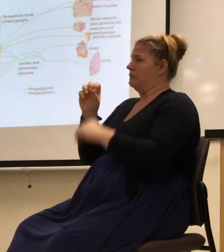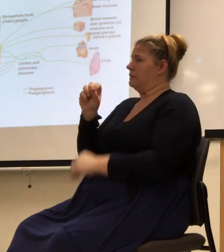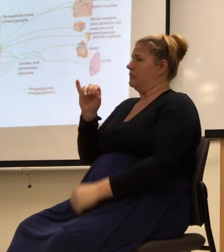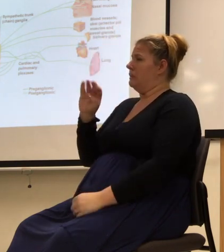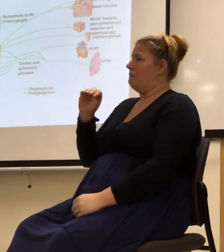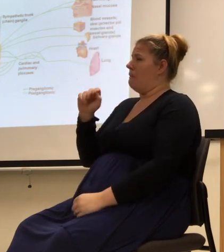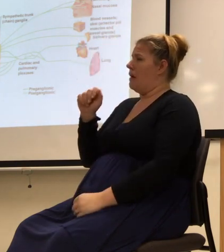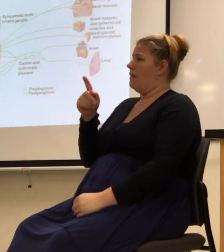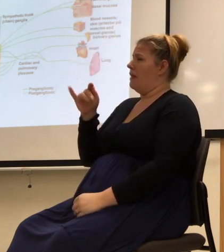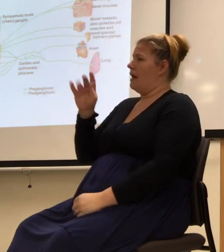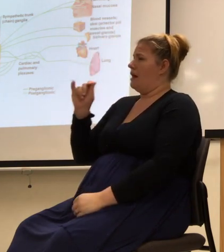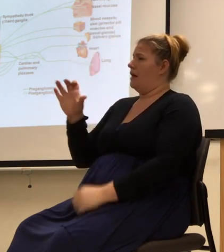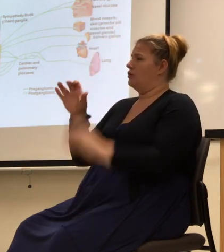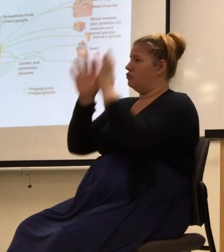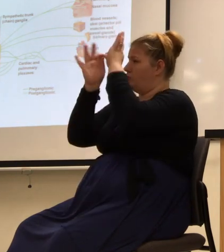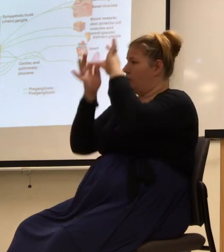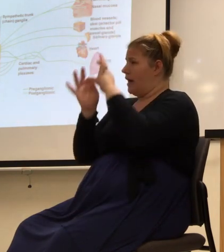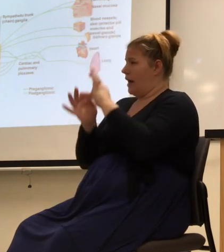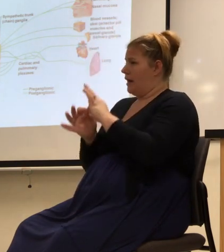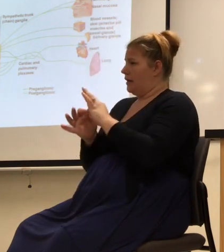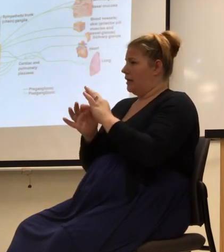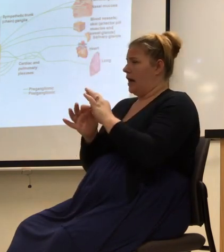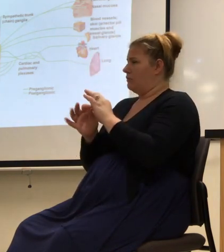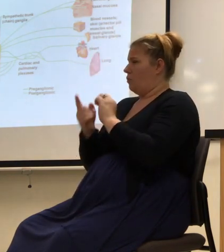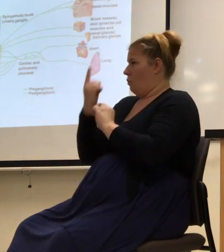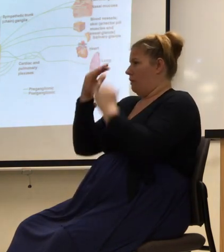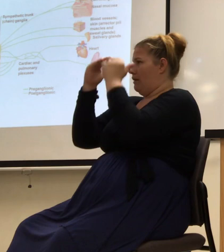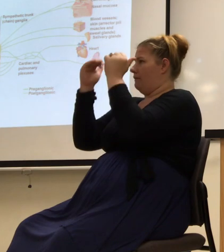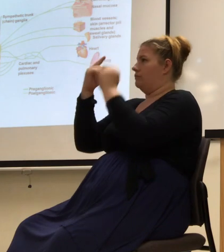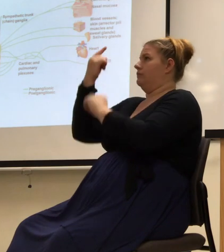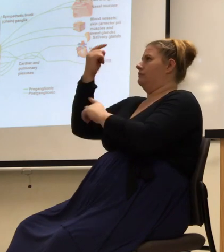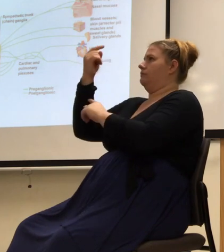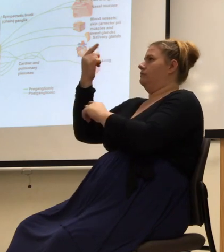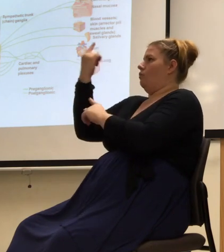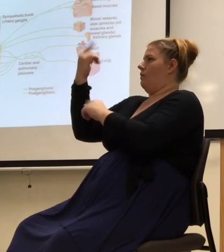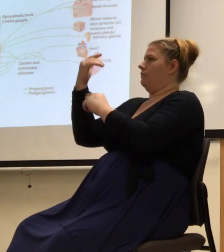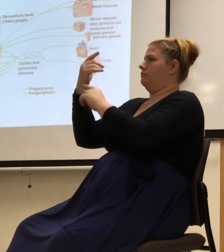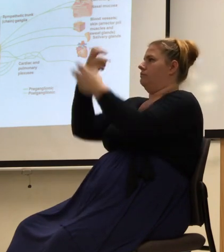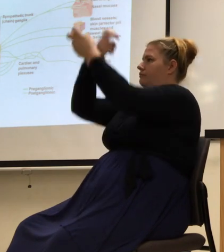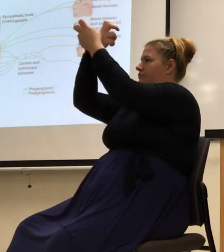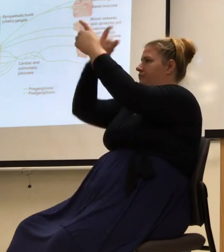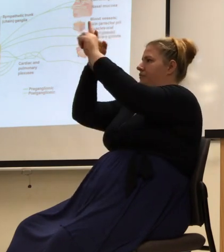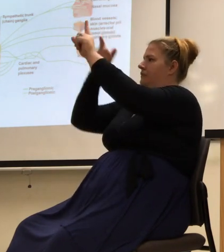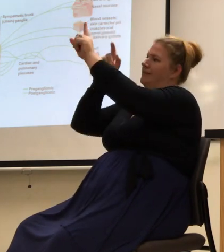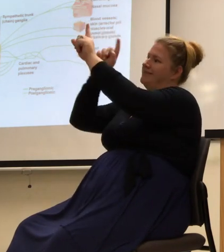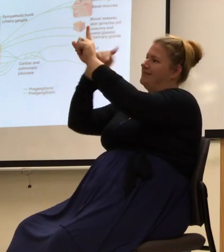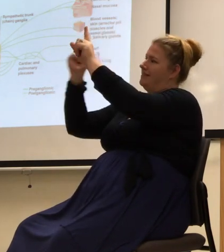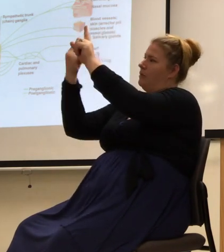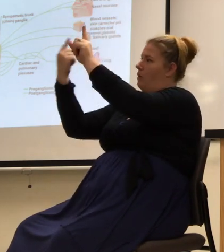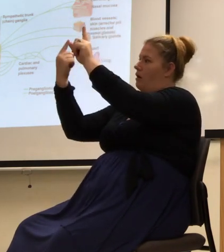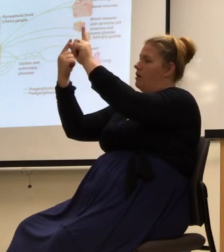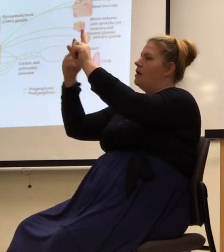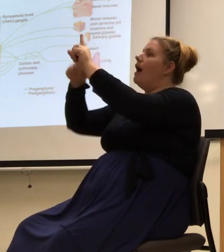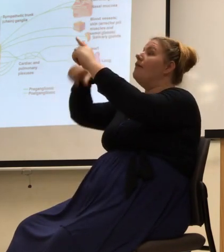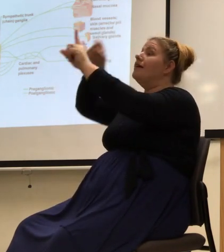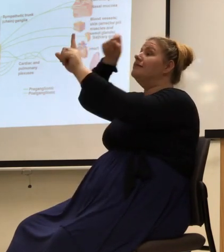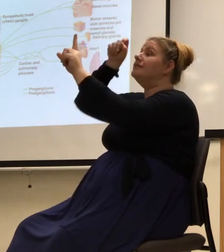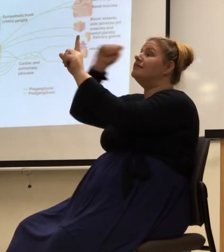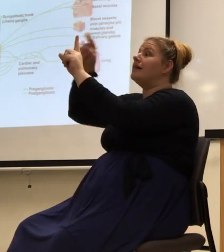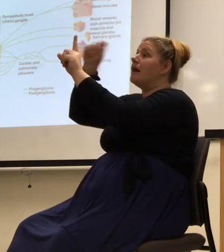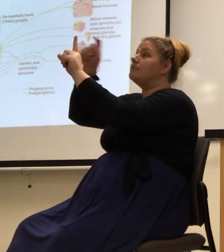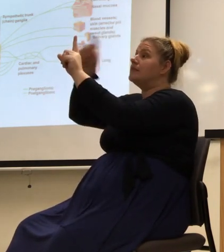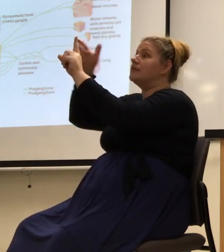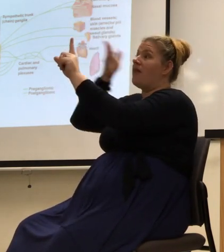at a level, in this case it's level 1, T1, and synapses at that level,